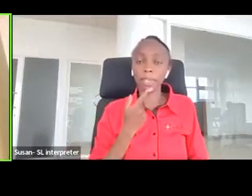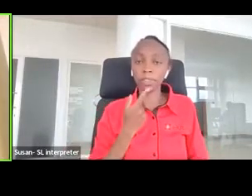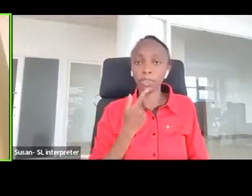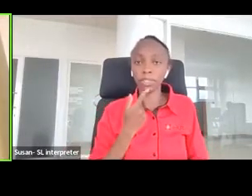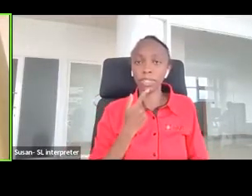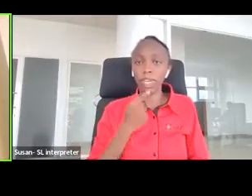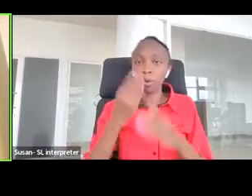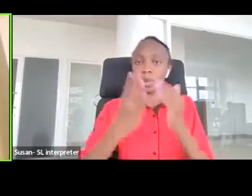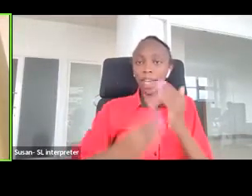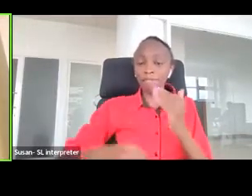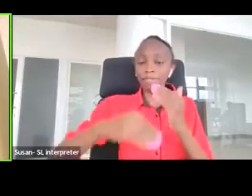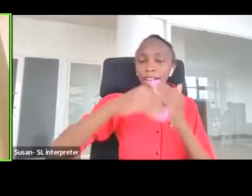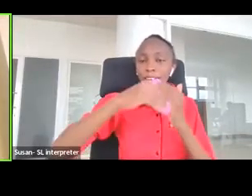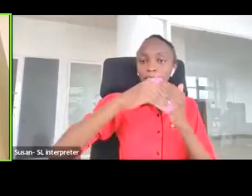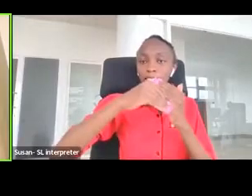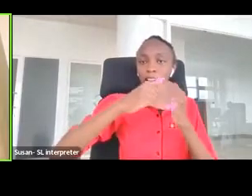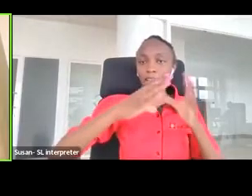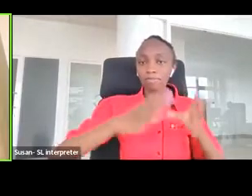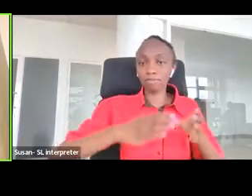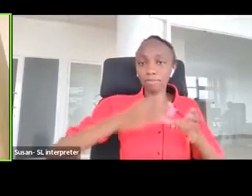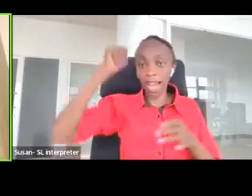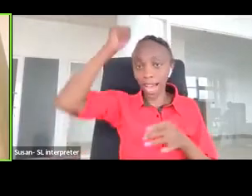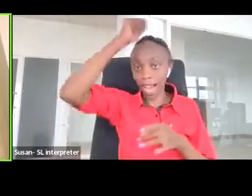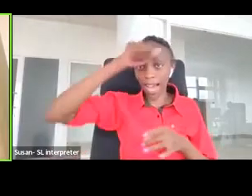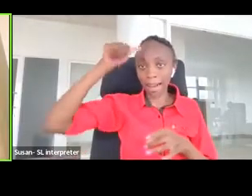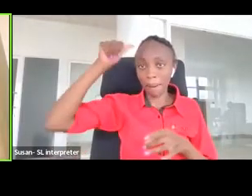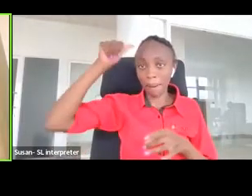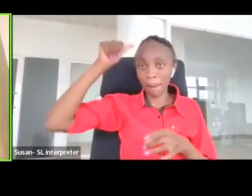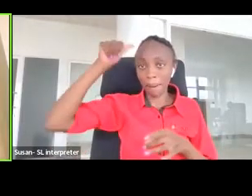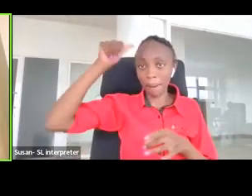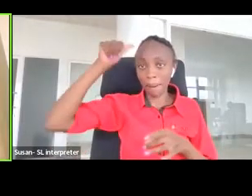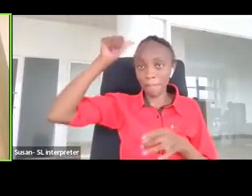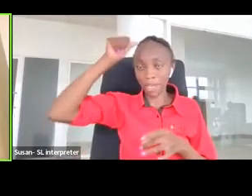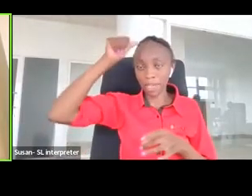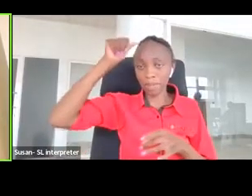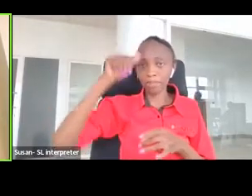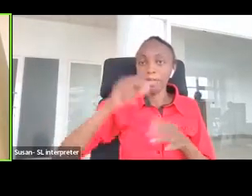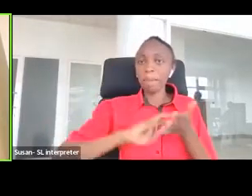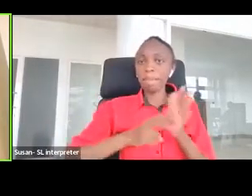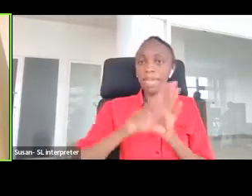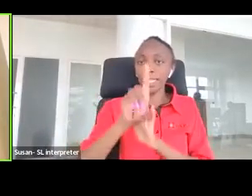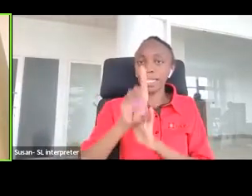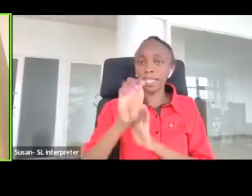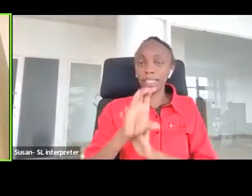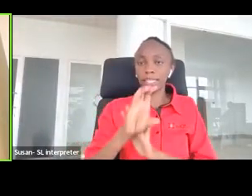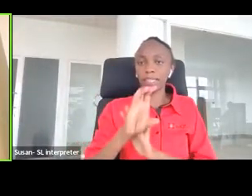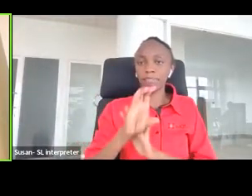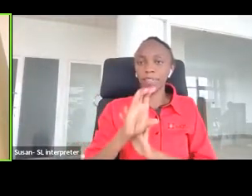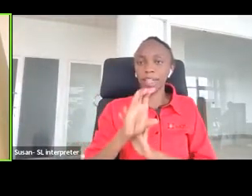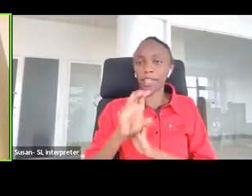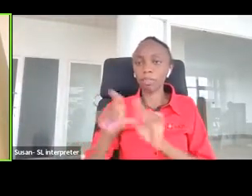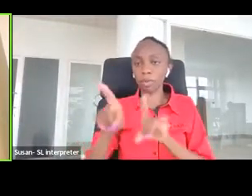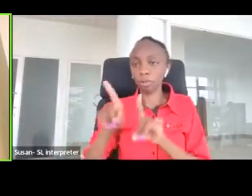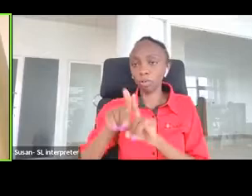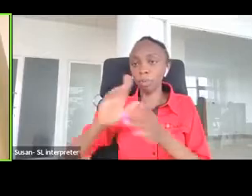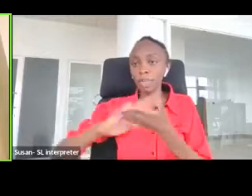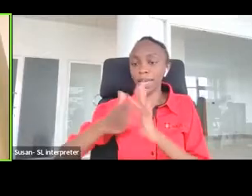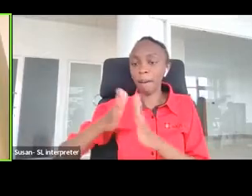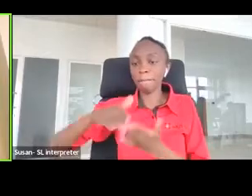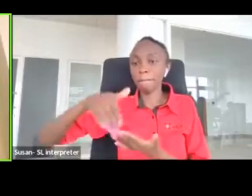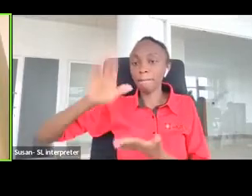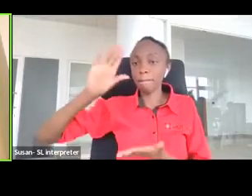the Arabic category, DEC has become yet again more inclusive.